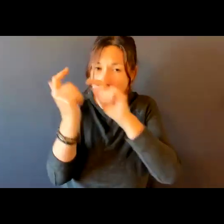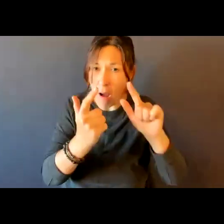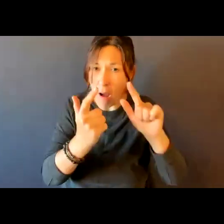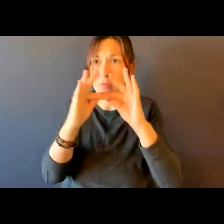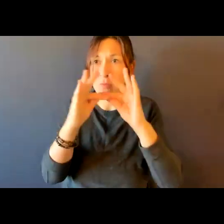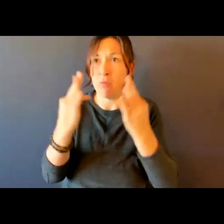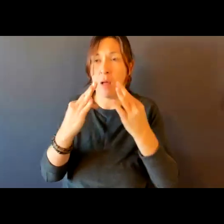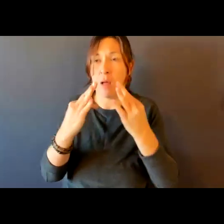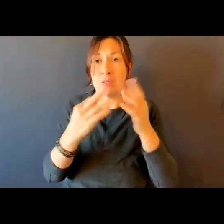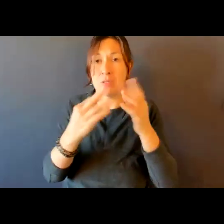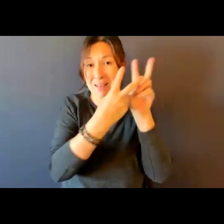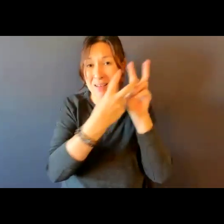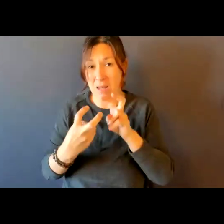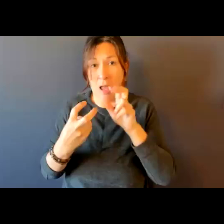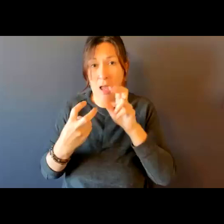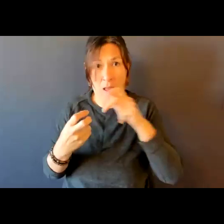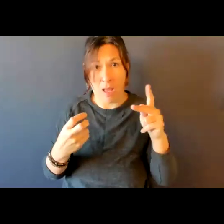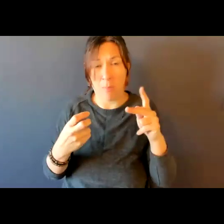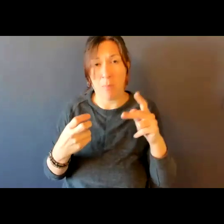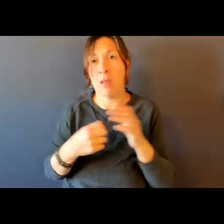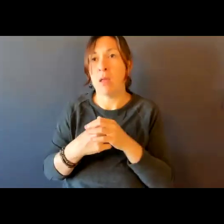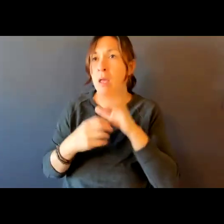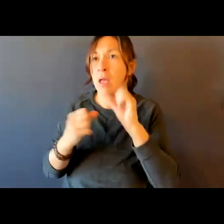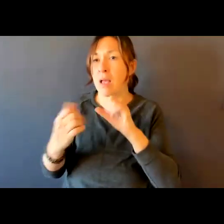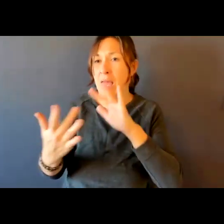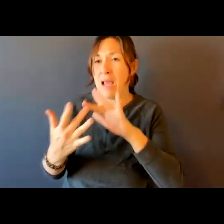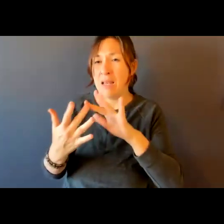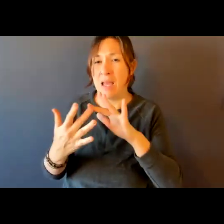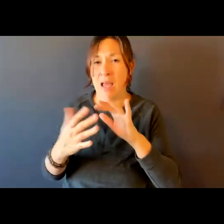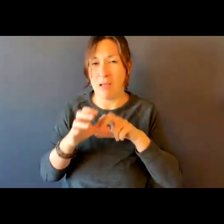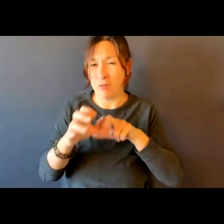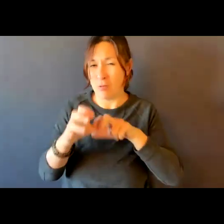reach out to the transportation team at